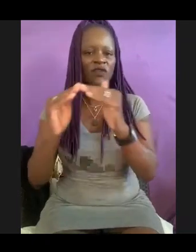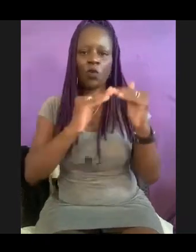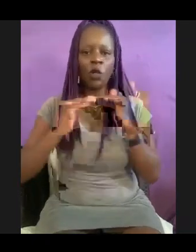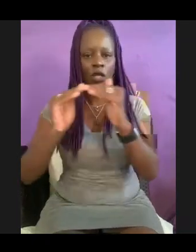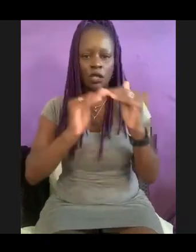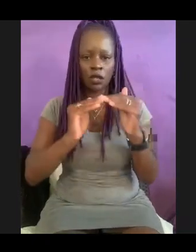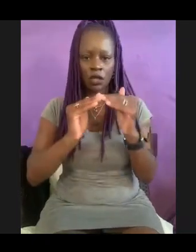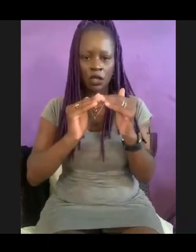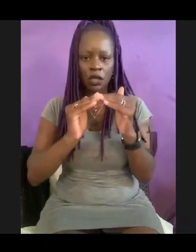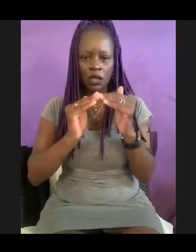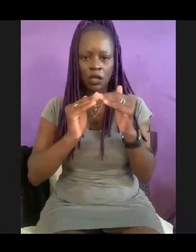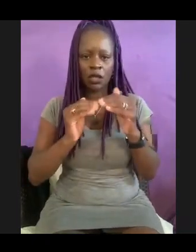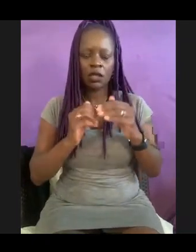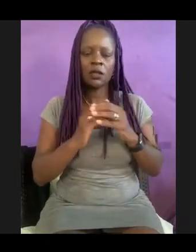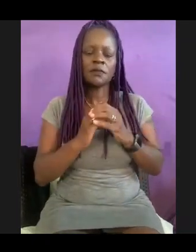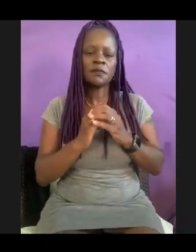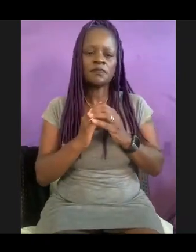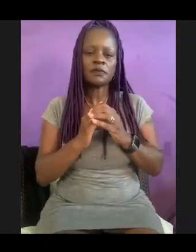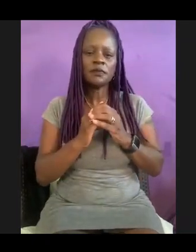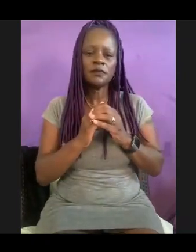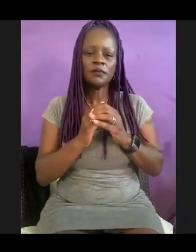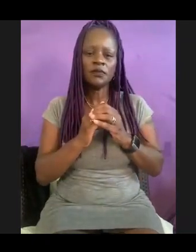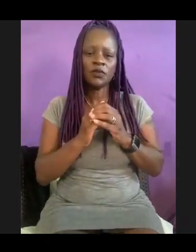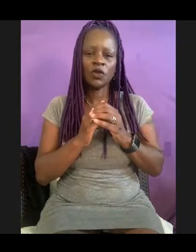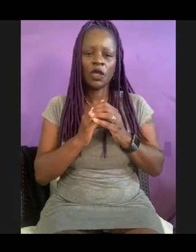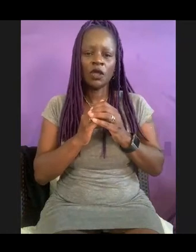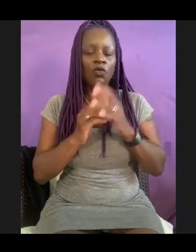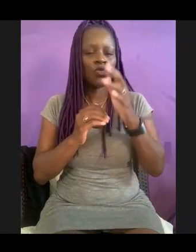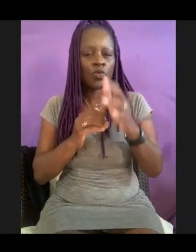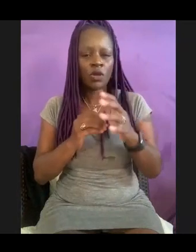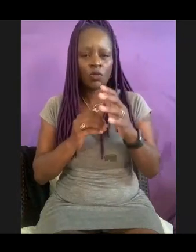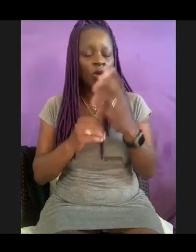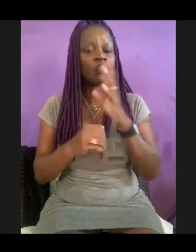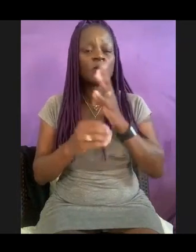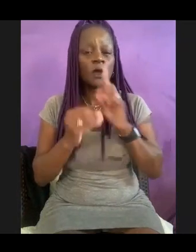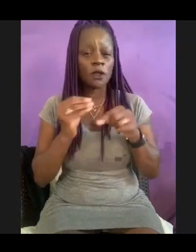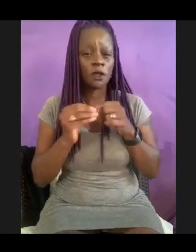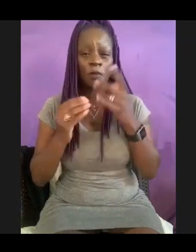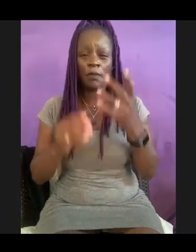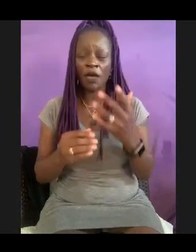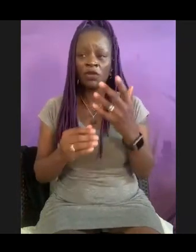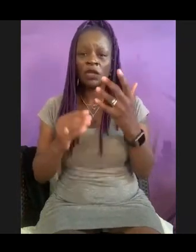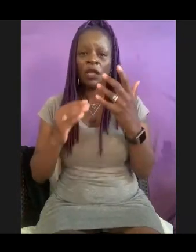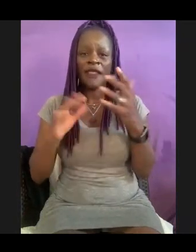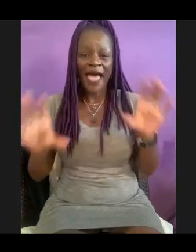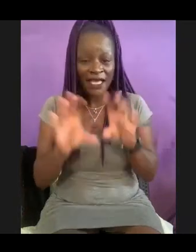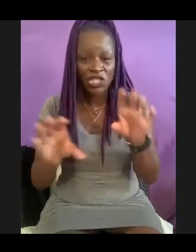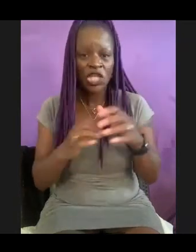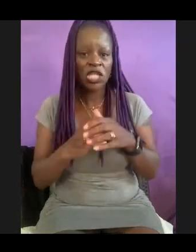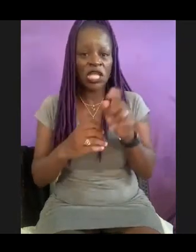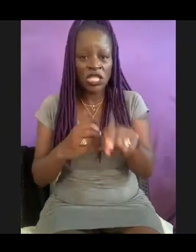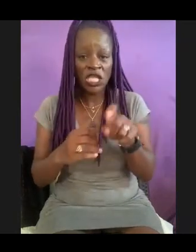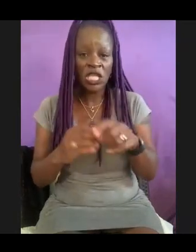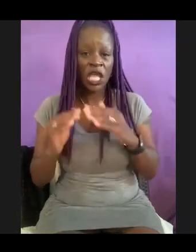In action in the face of need and silence in the face of inequality are common threads in